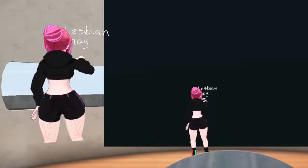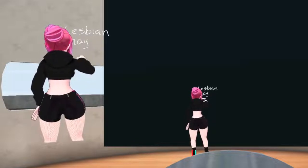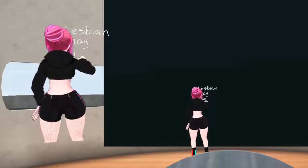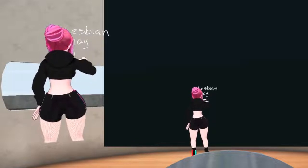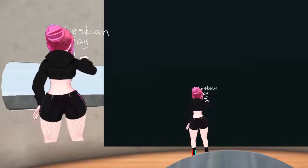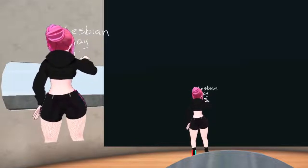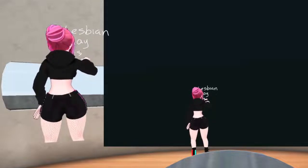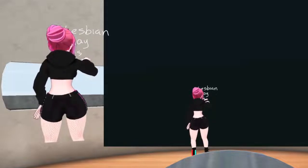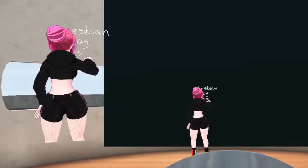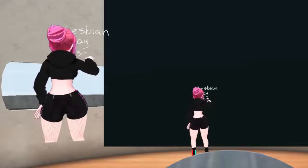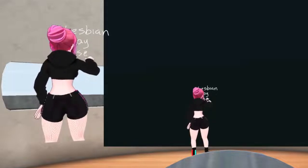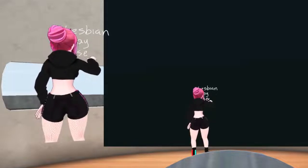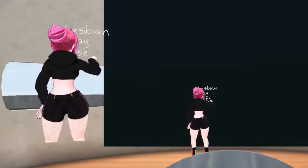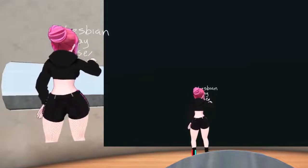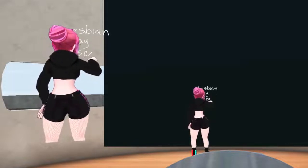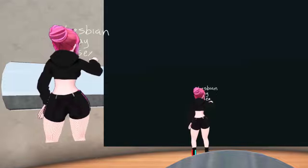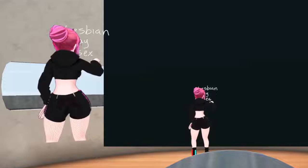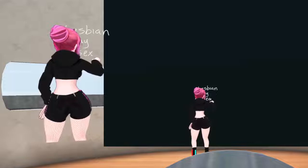B